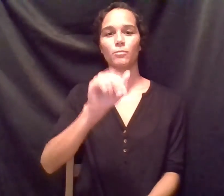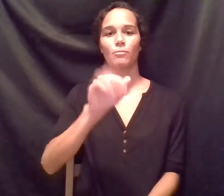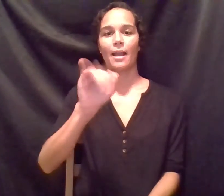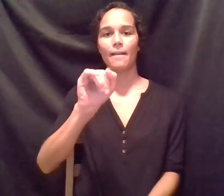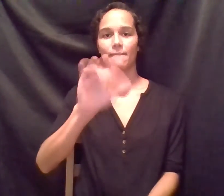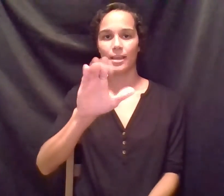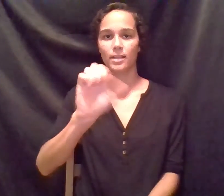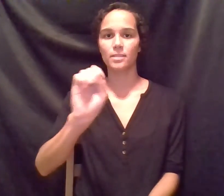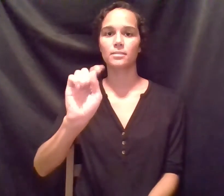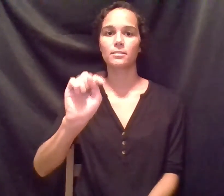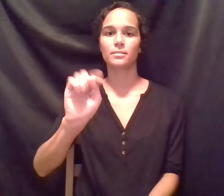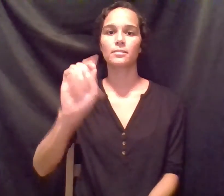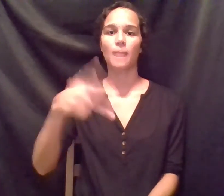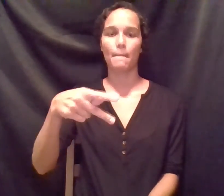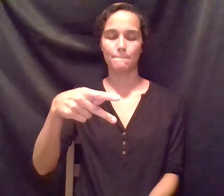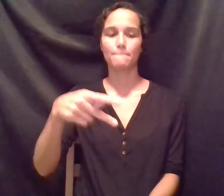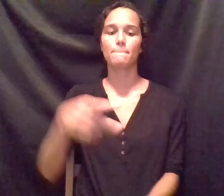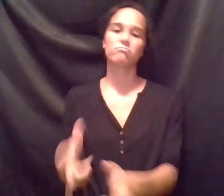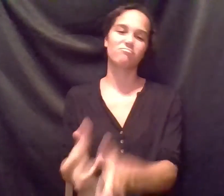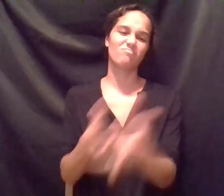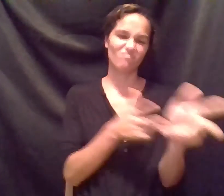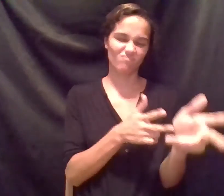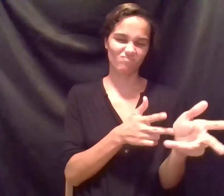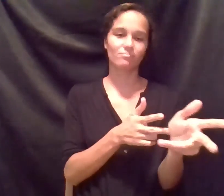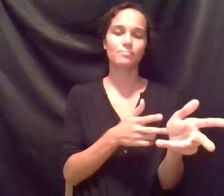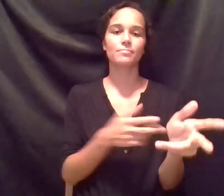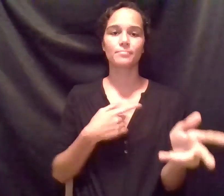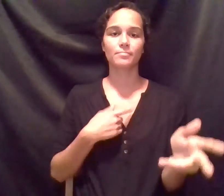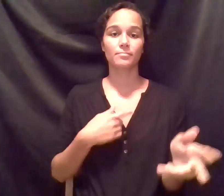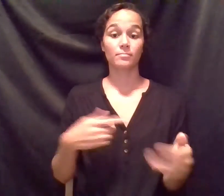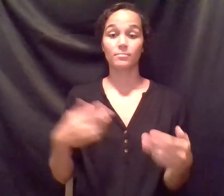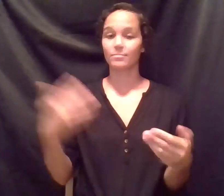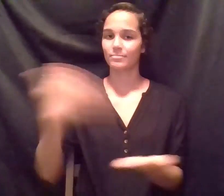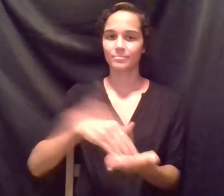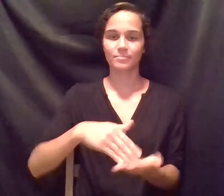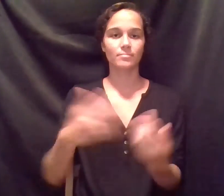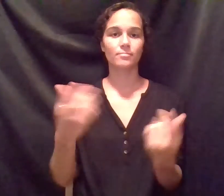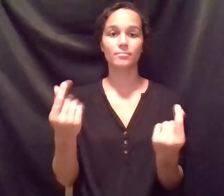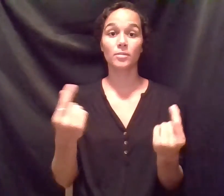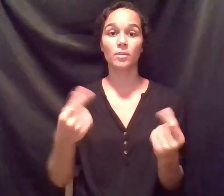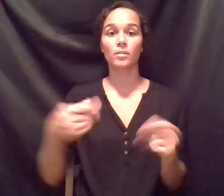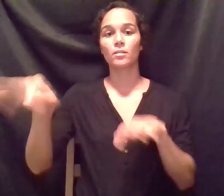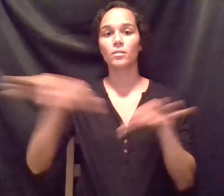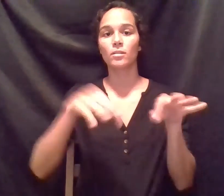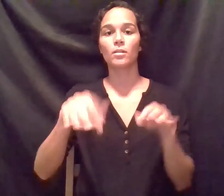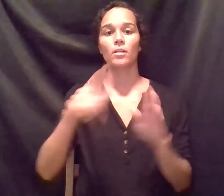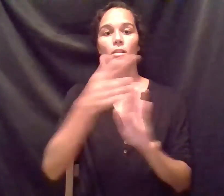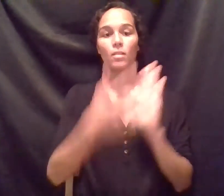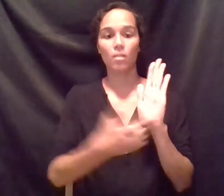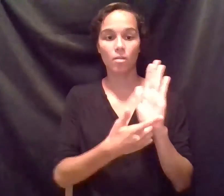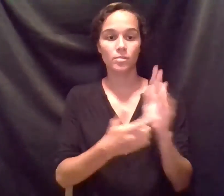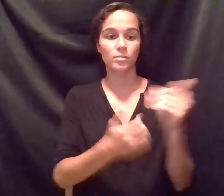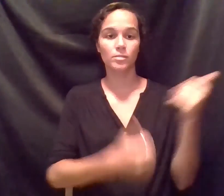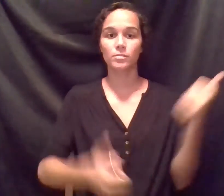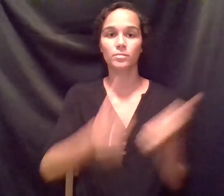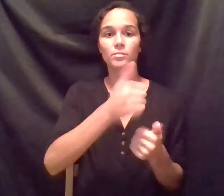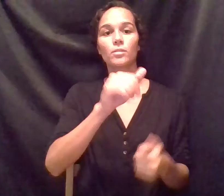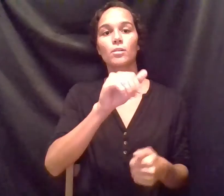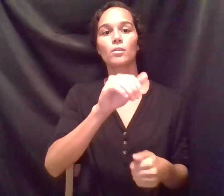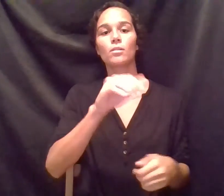to be talking Supreme Court cases, both Nevada and United States Supreme Court cases, and we are also going to be talking about the statutes.